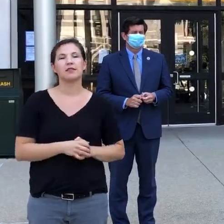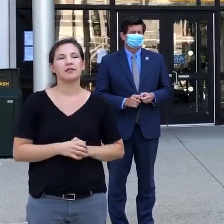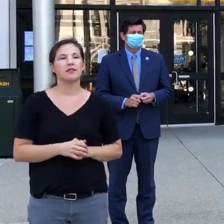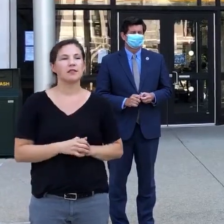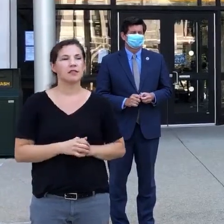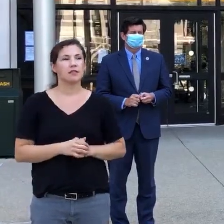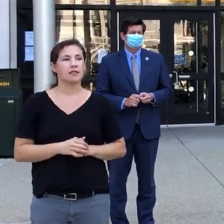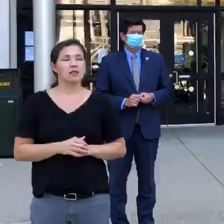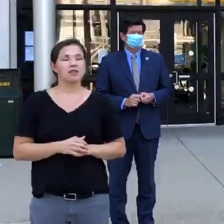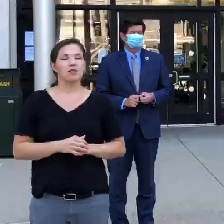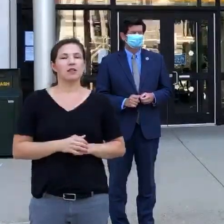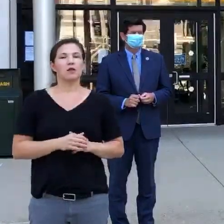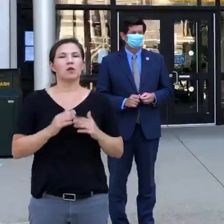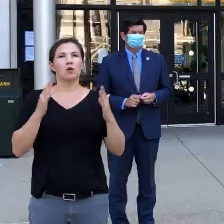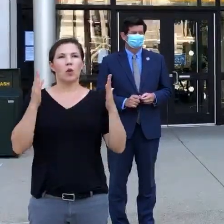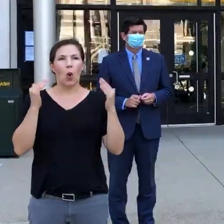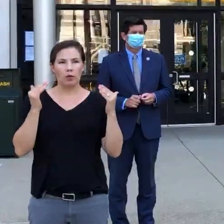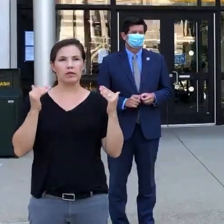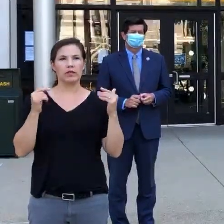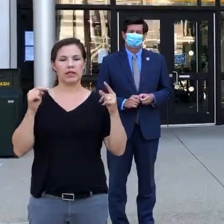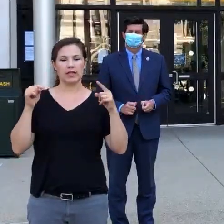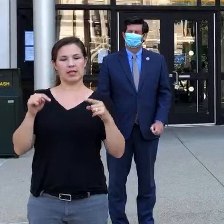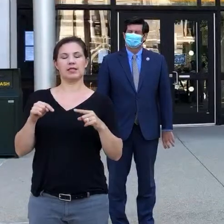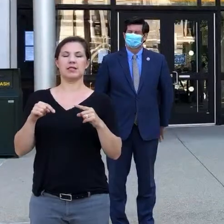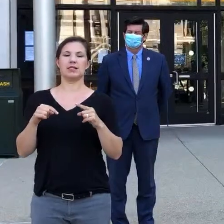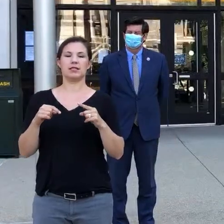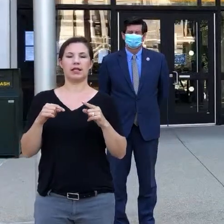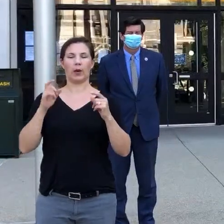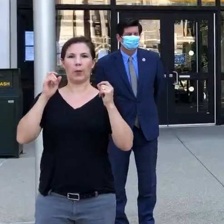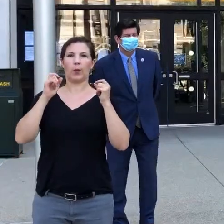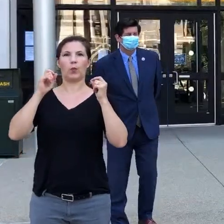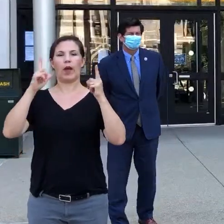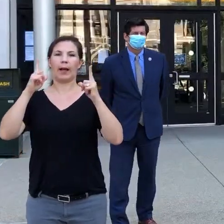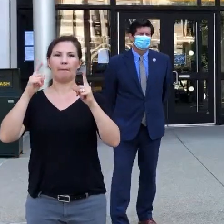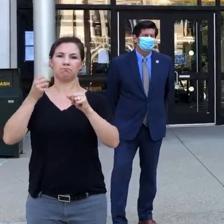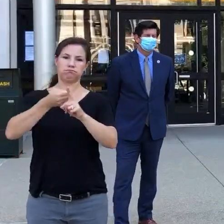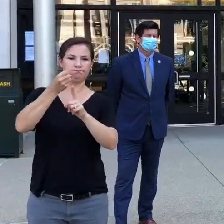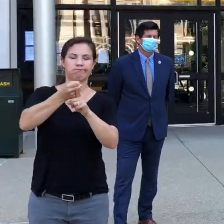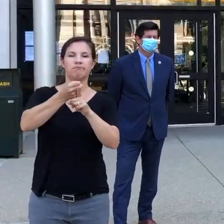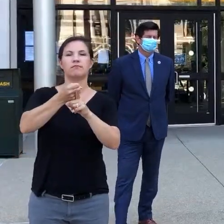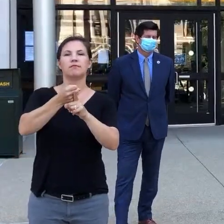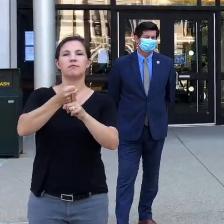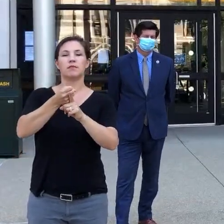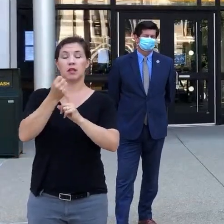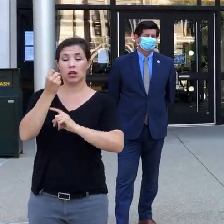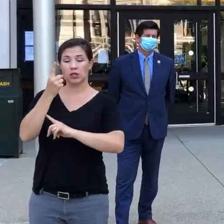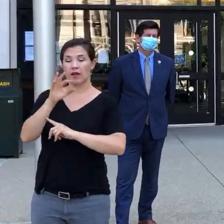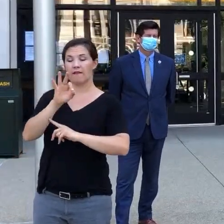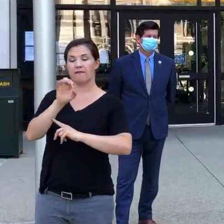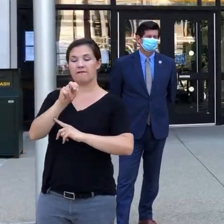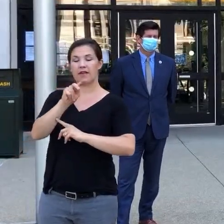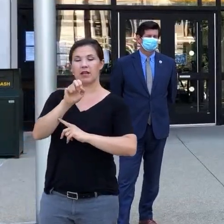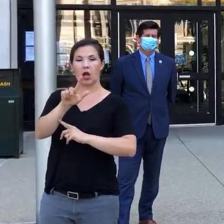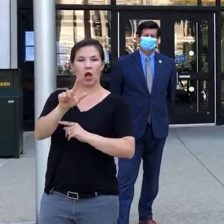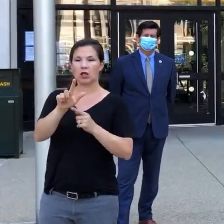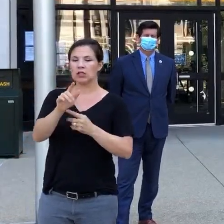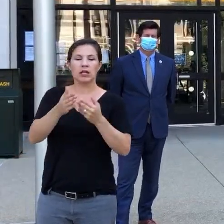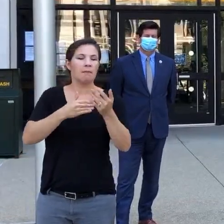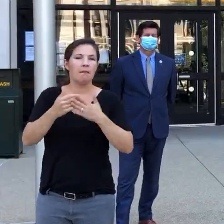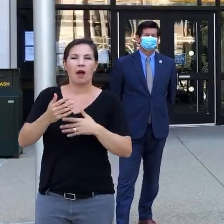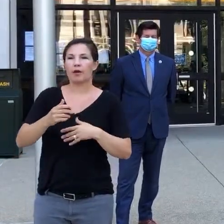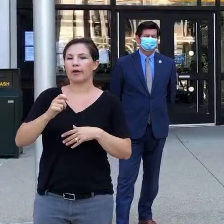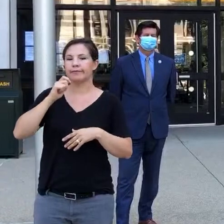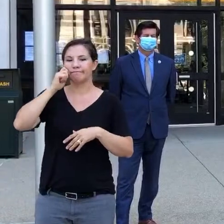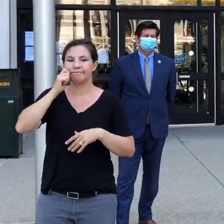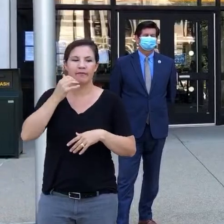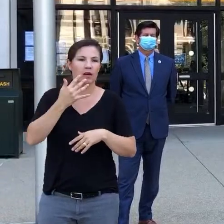Hopefully people will see this as a wake-up call that fentanyl knows no race, creed,